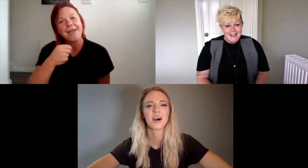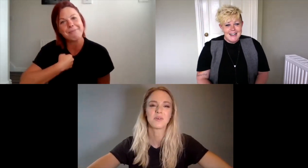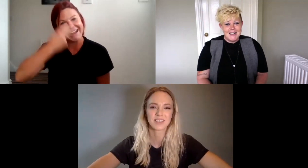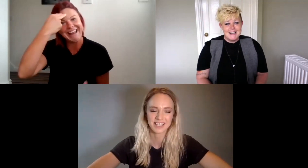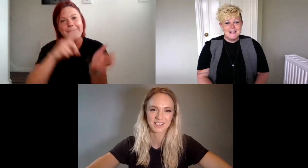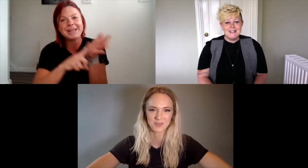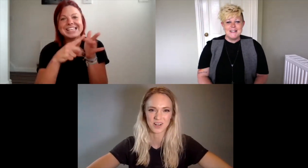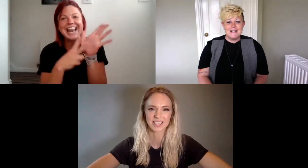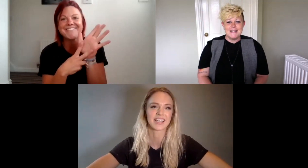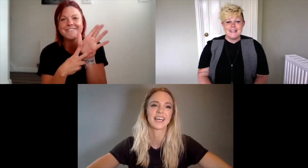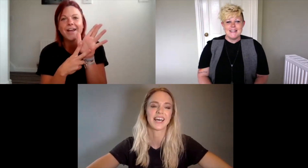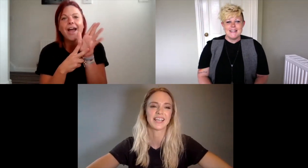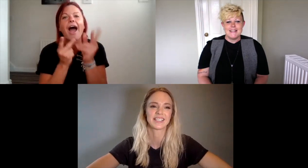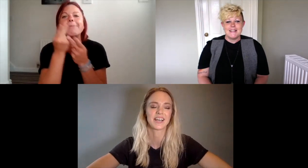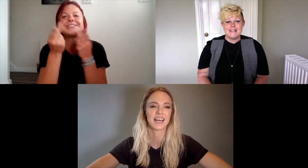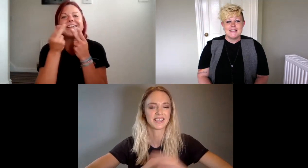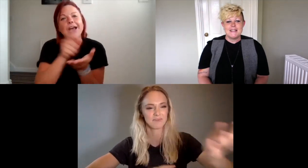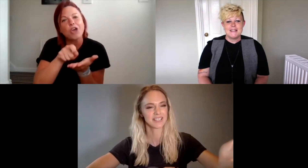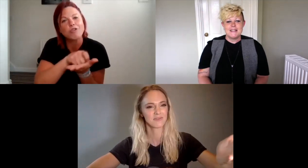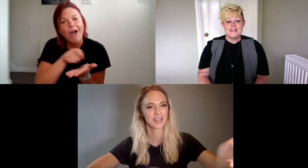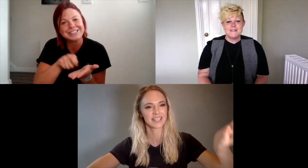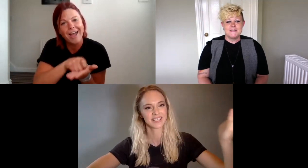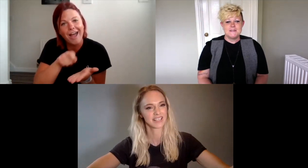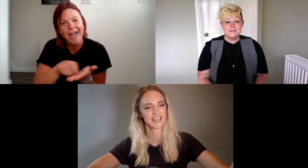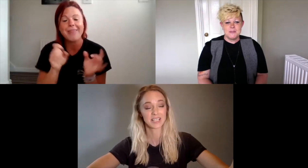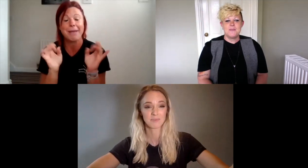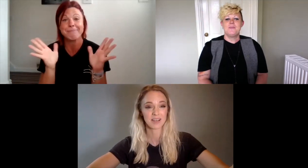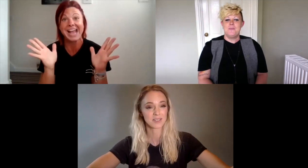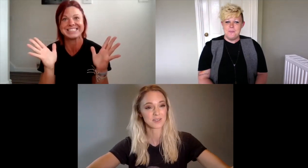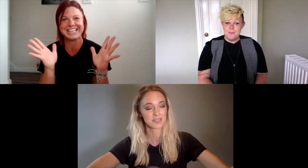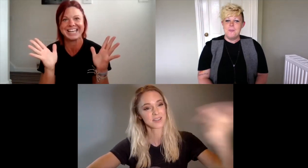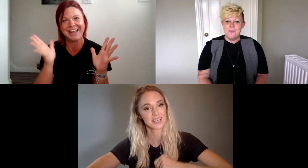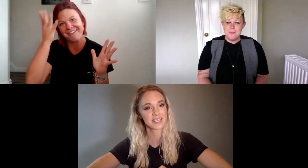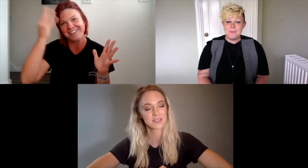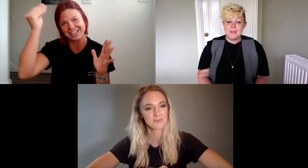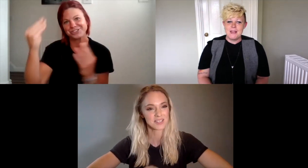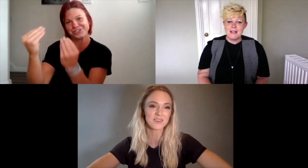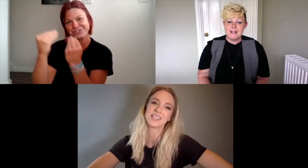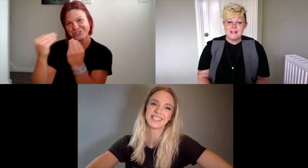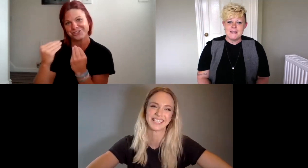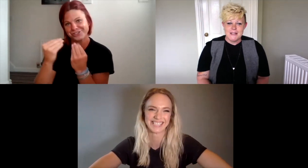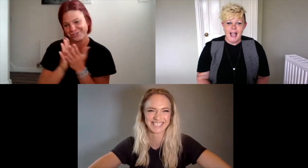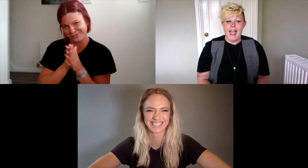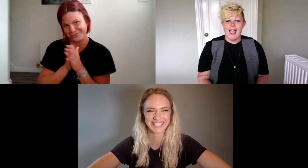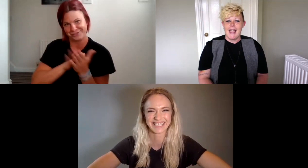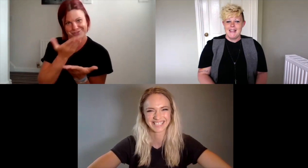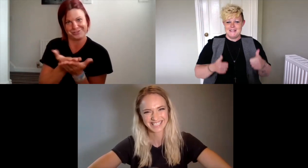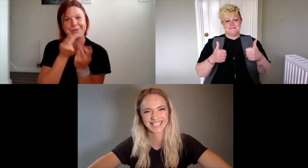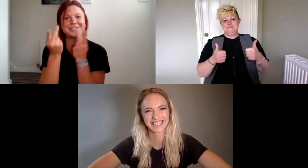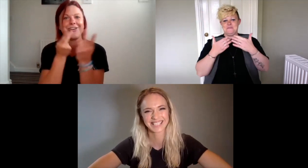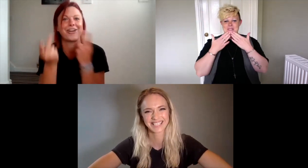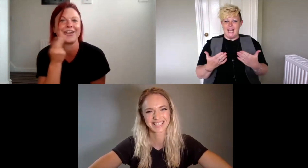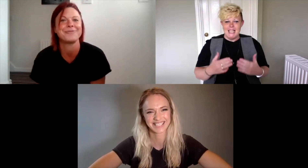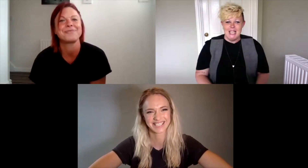Liv. I'm a singer-songwriter and I had the amazing Fletch teach me how to do the signing to my song.